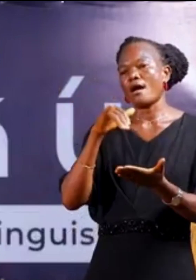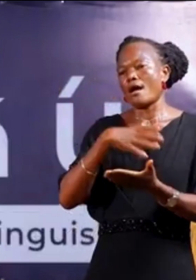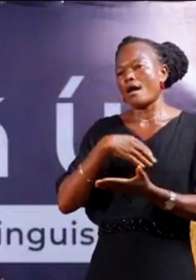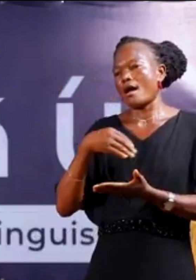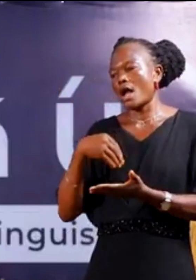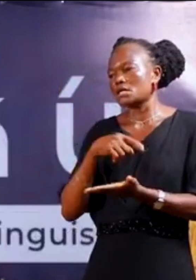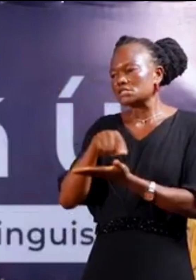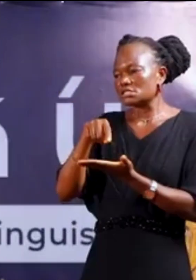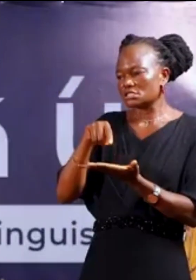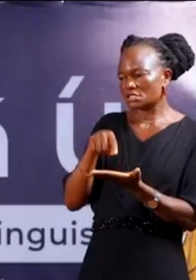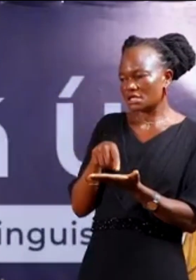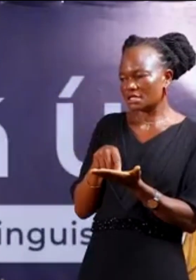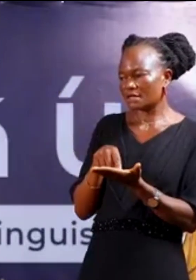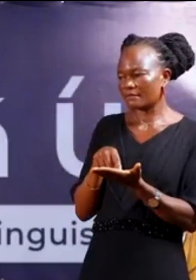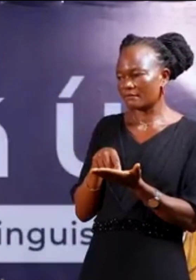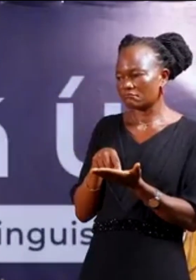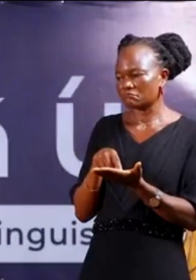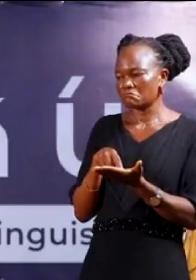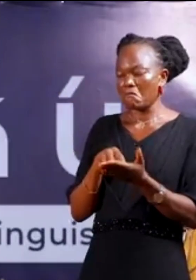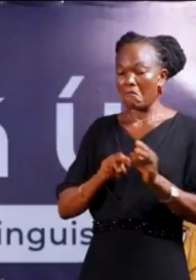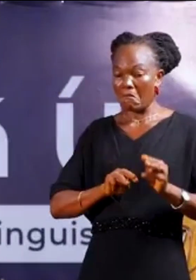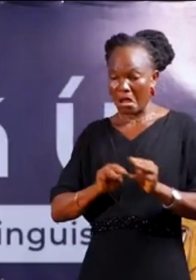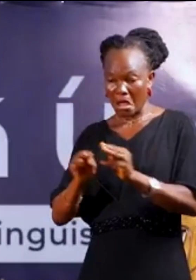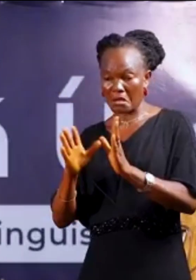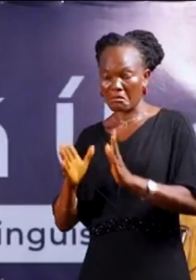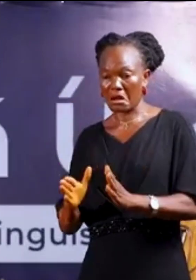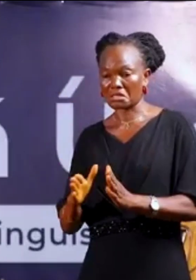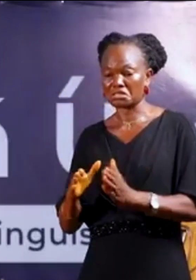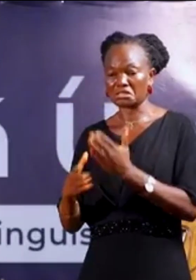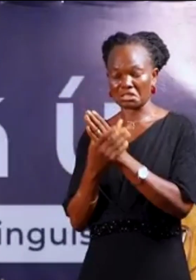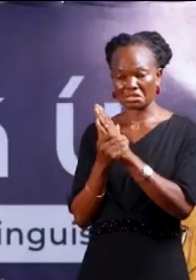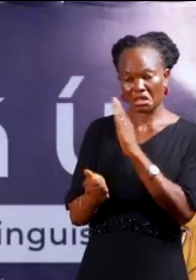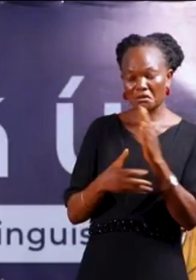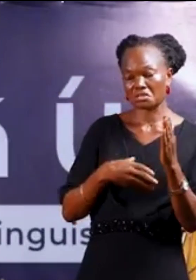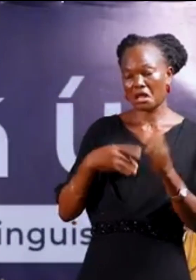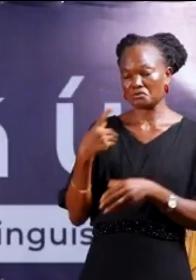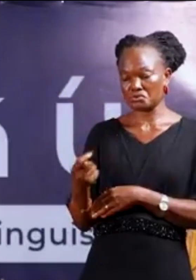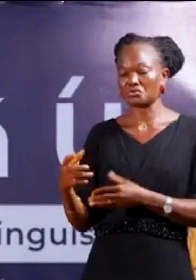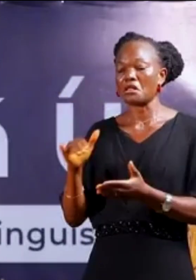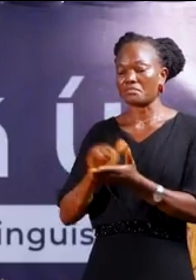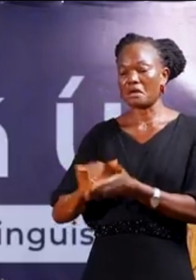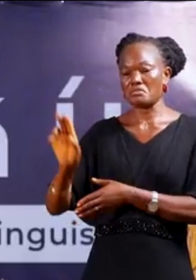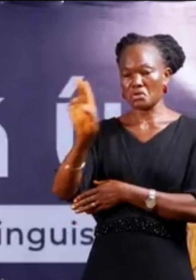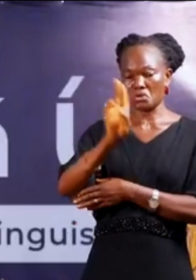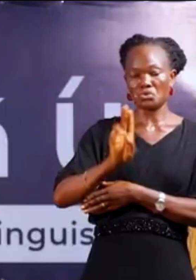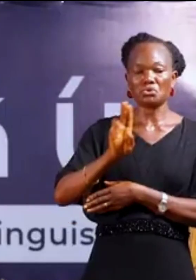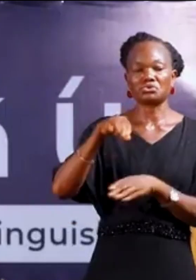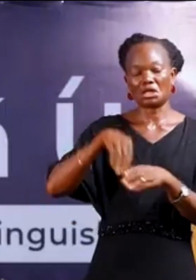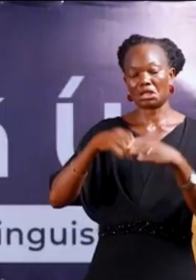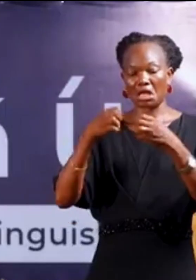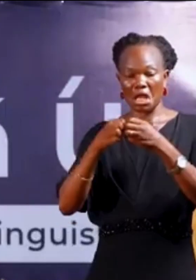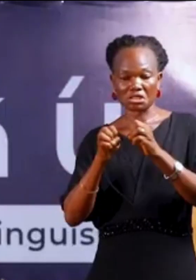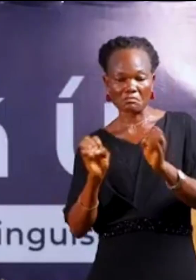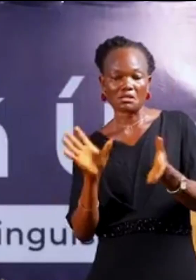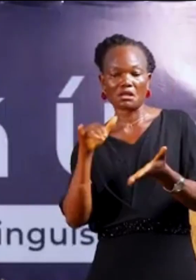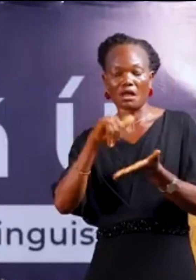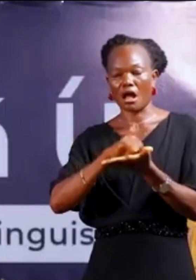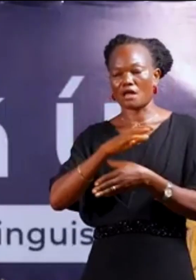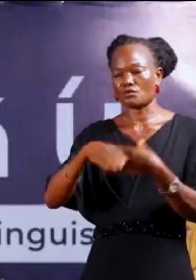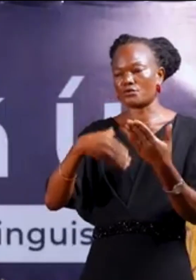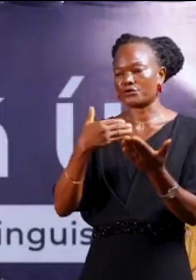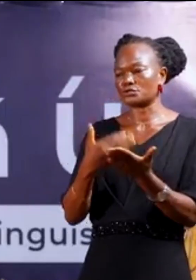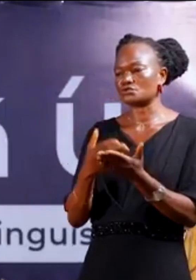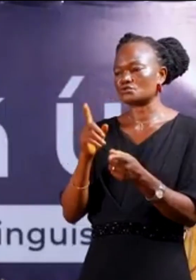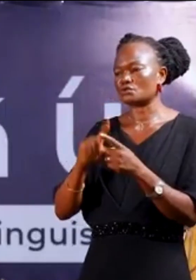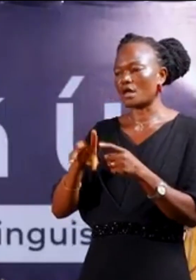gave these migrants the skills and tools they use in expanding and conquering